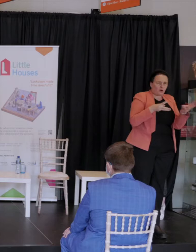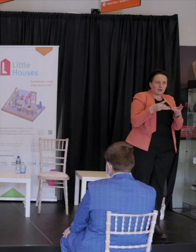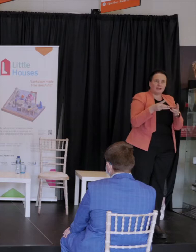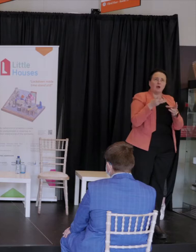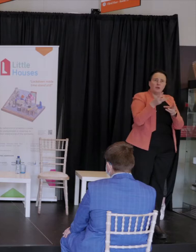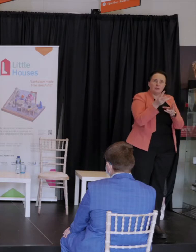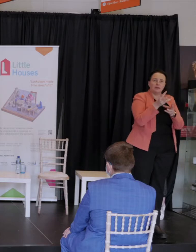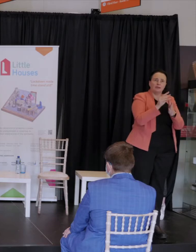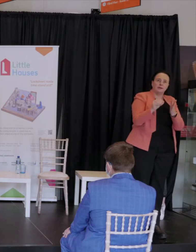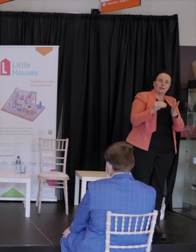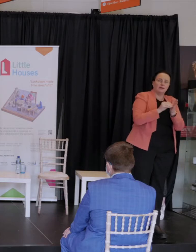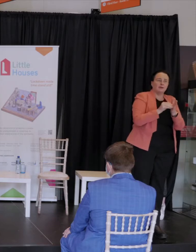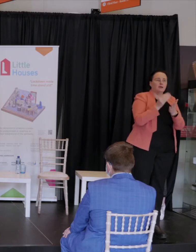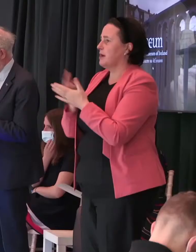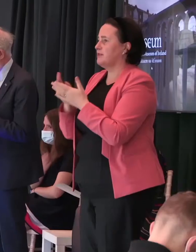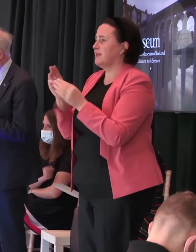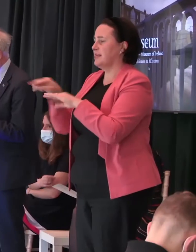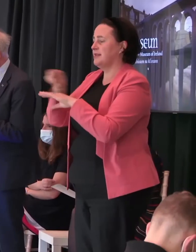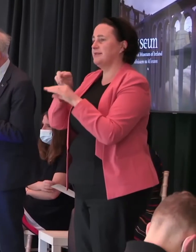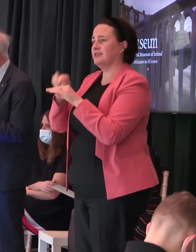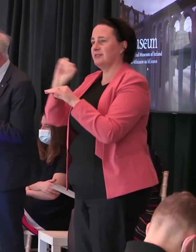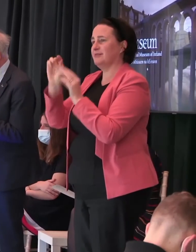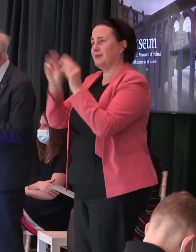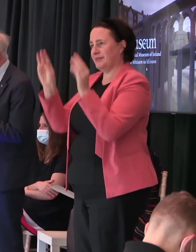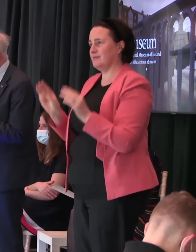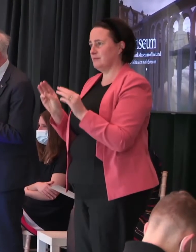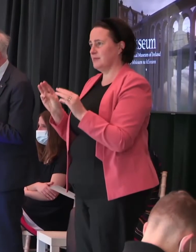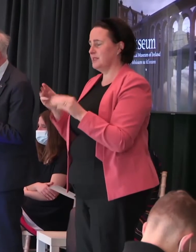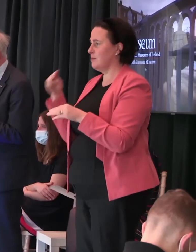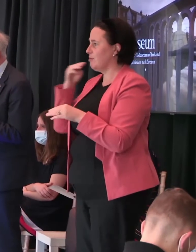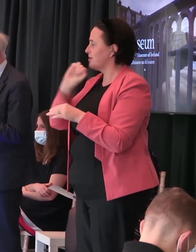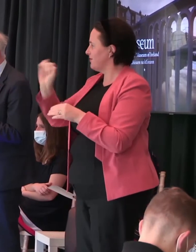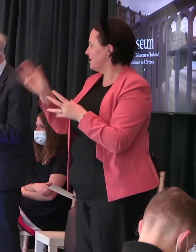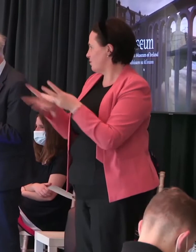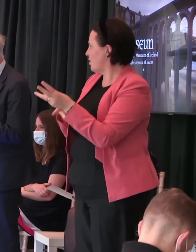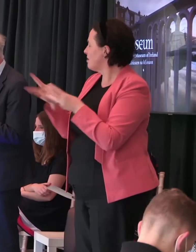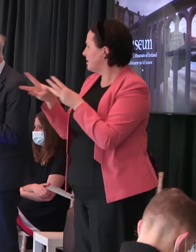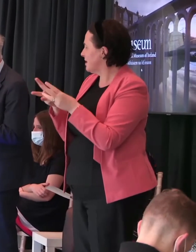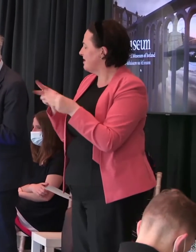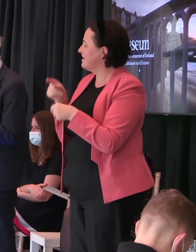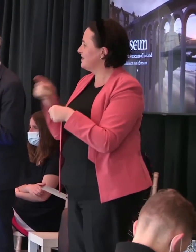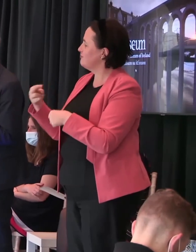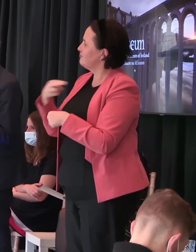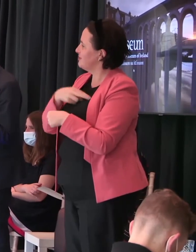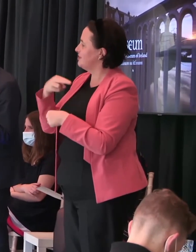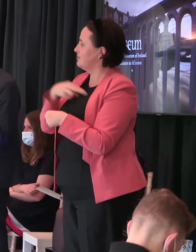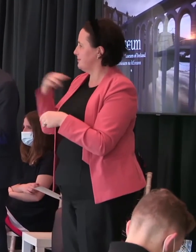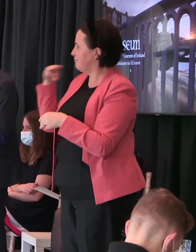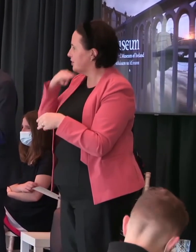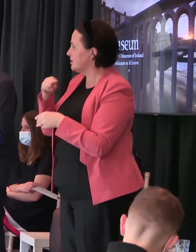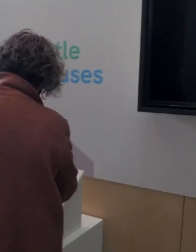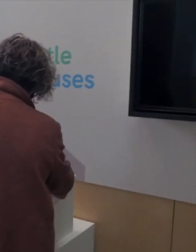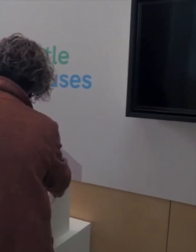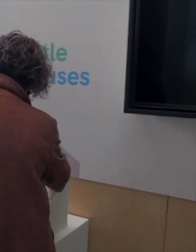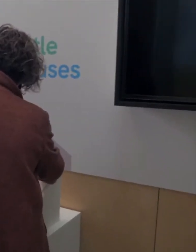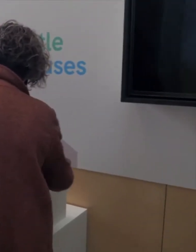exhibition of the National Museum and part of its curatorial work. I think that's really important as well. Similar projects,